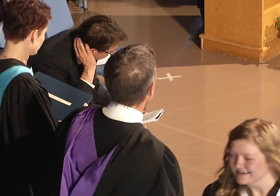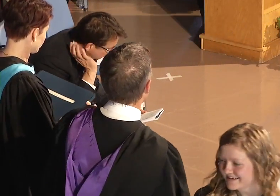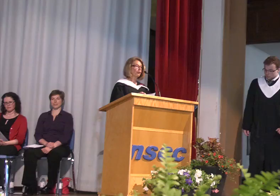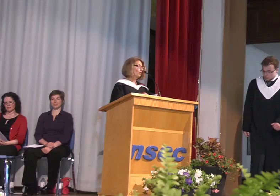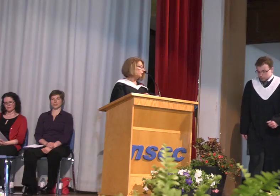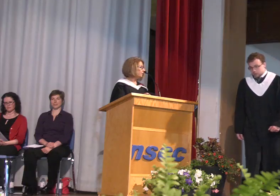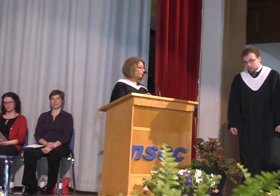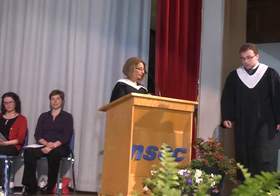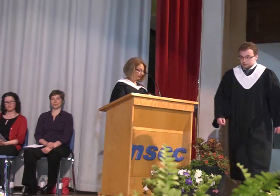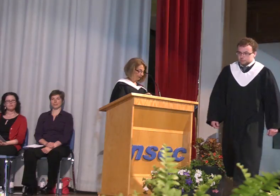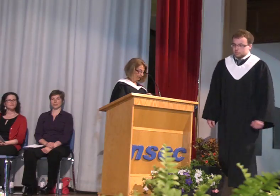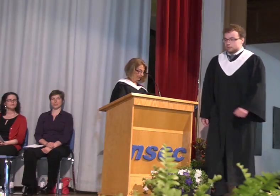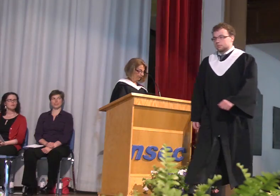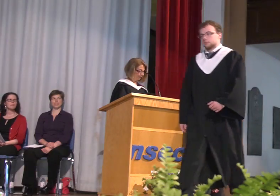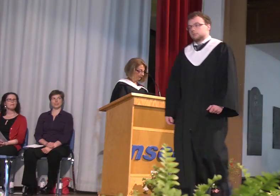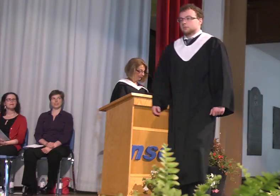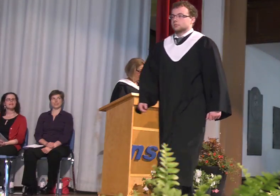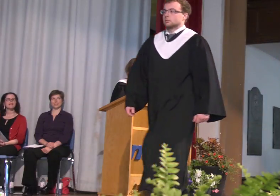Zachary Guthrow.